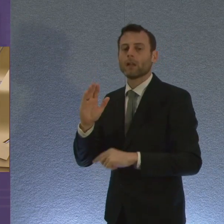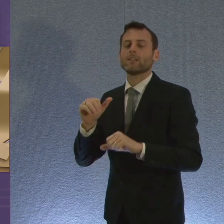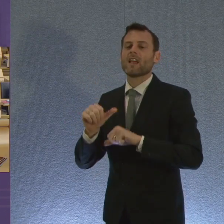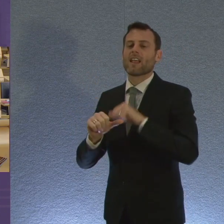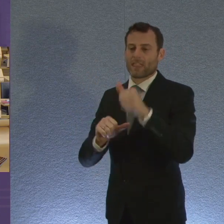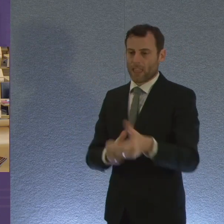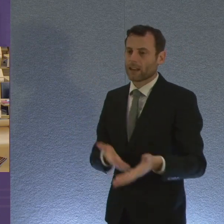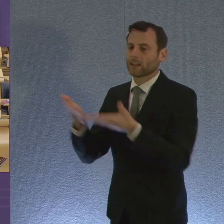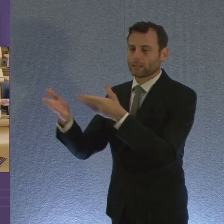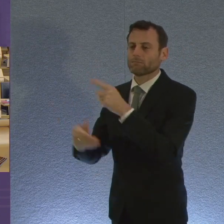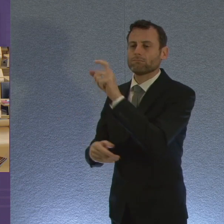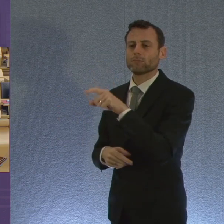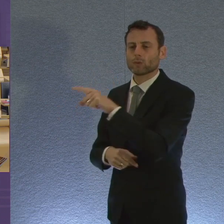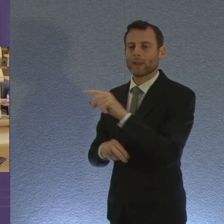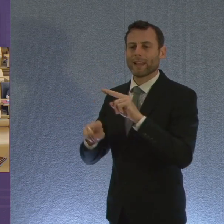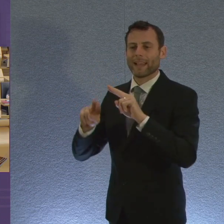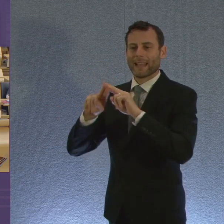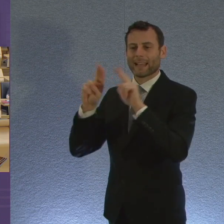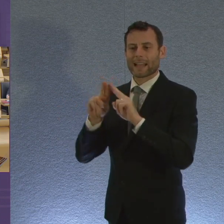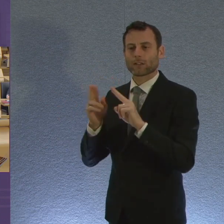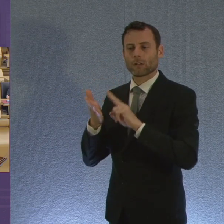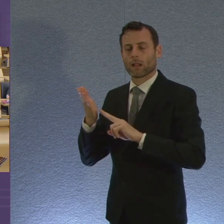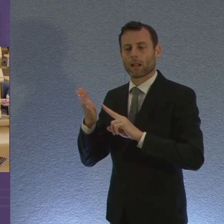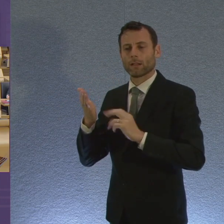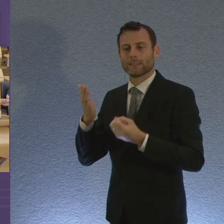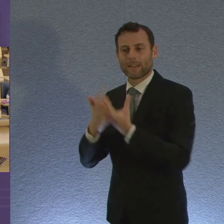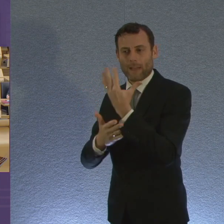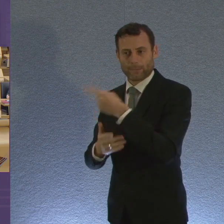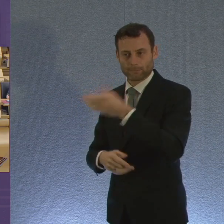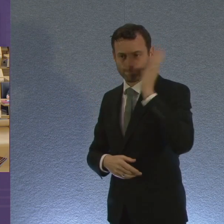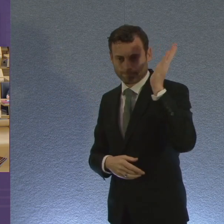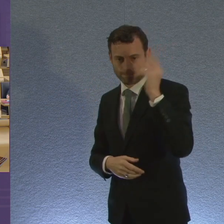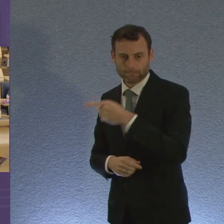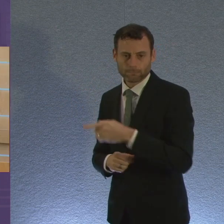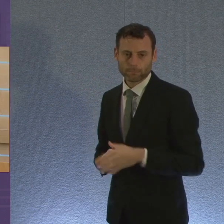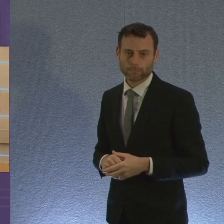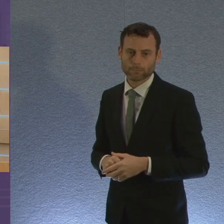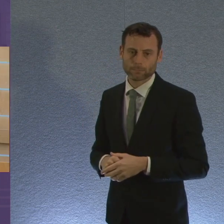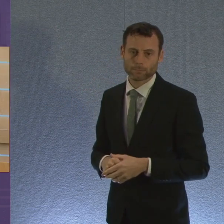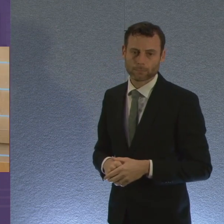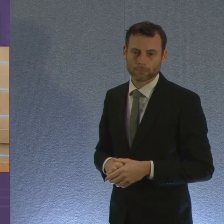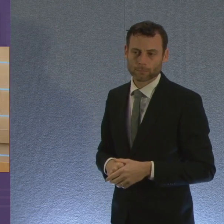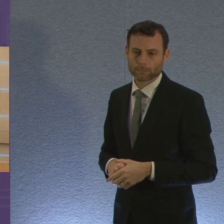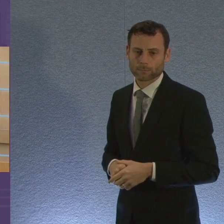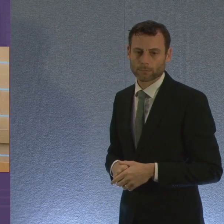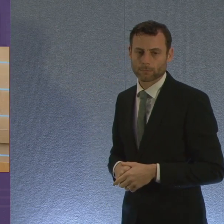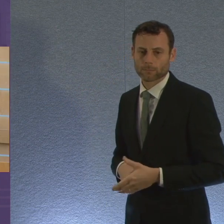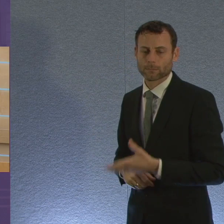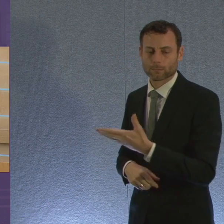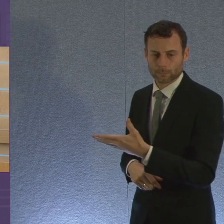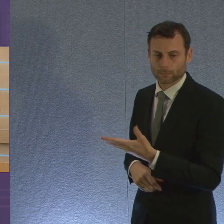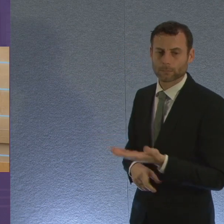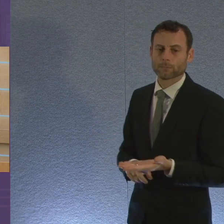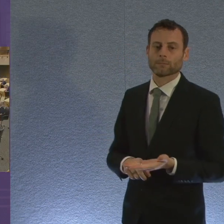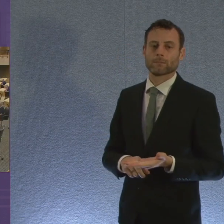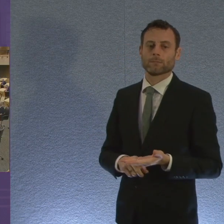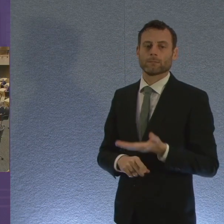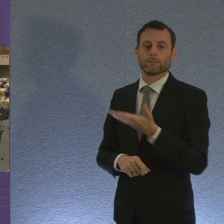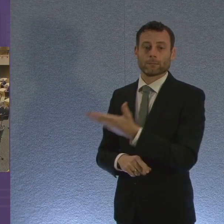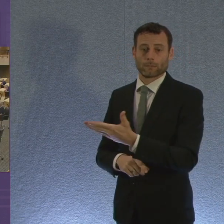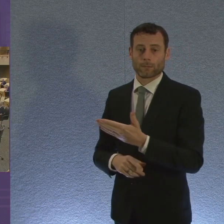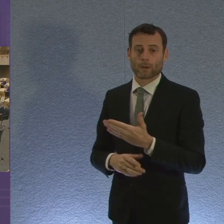Development. Calling Kevin Stewart. Thank you, Presiding Officer. We've all been told to stay